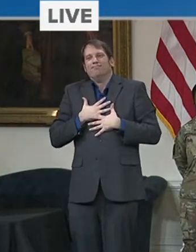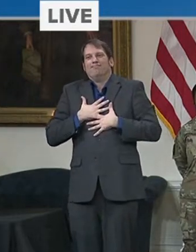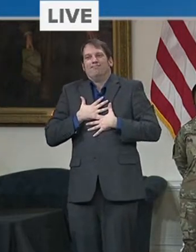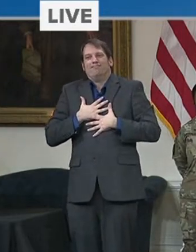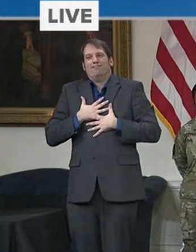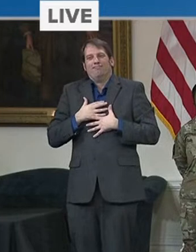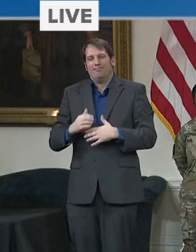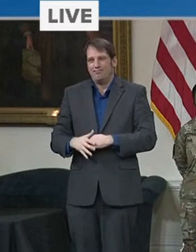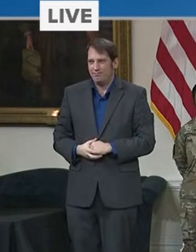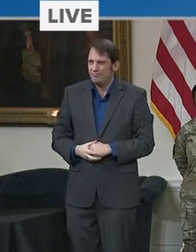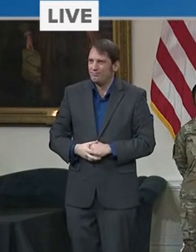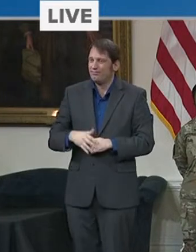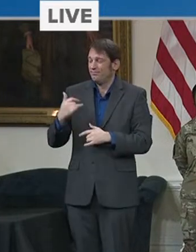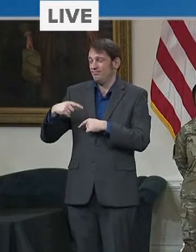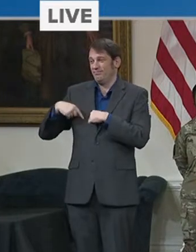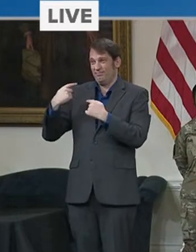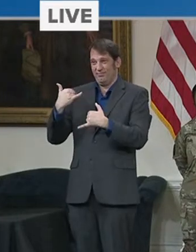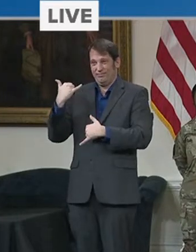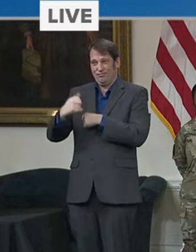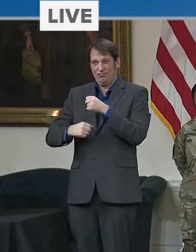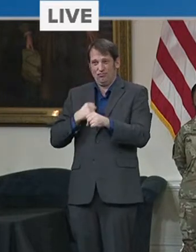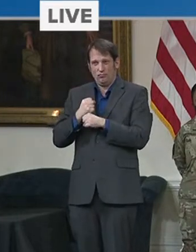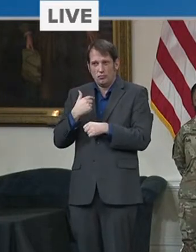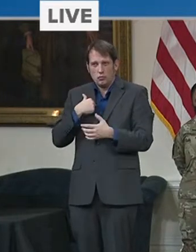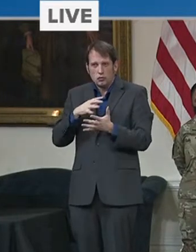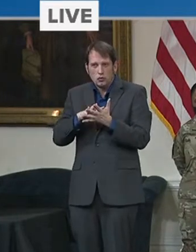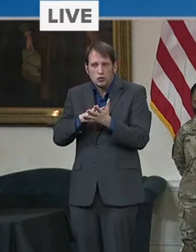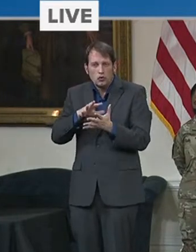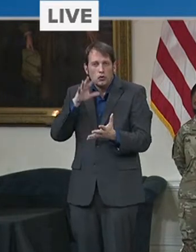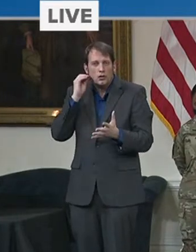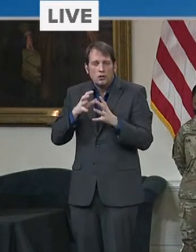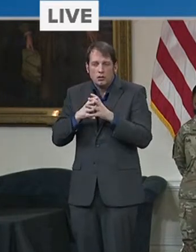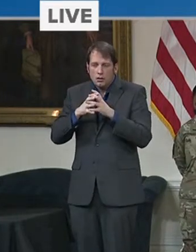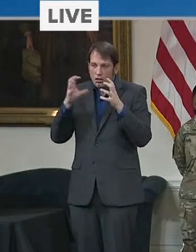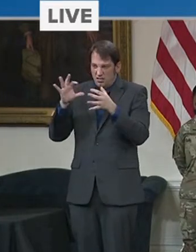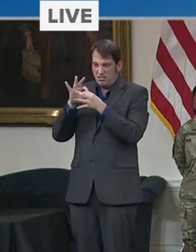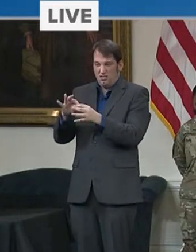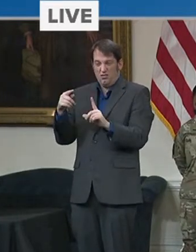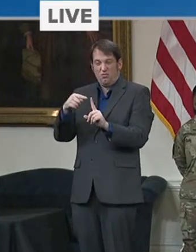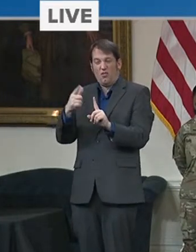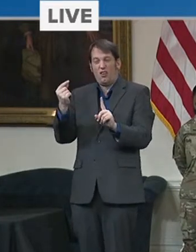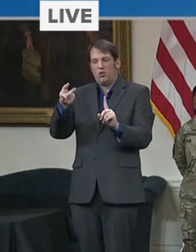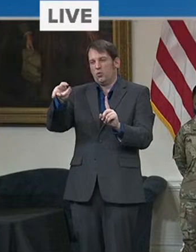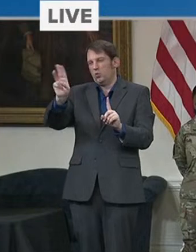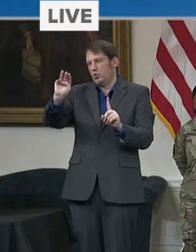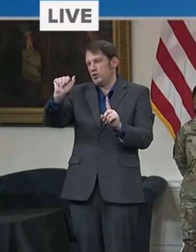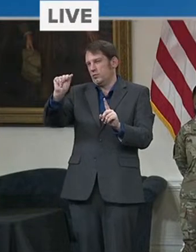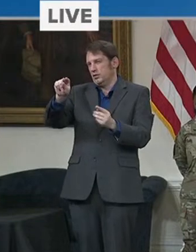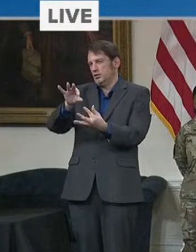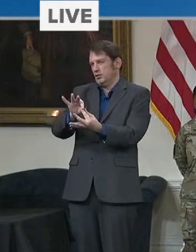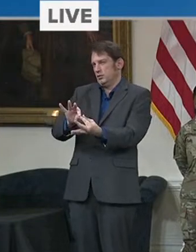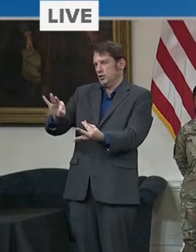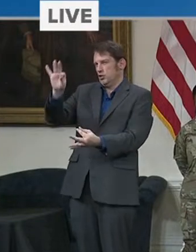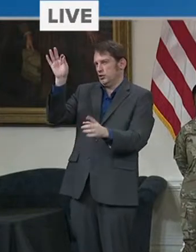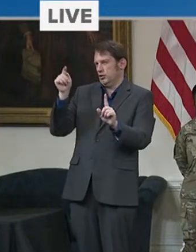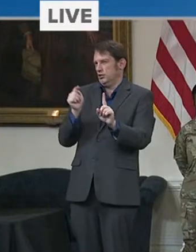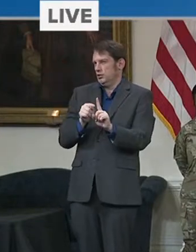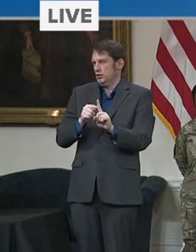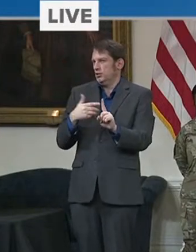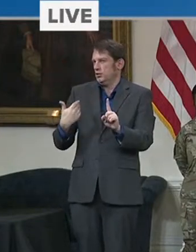spirit. My colleagues in healthcare continue to demonstrate unending courage and